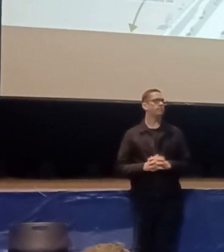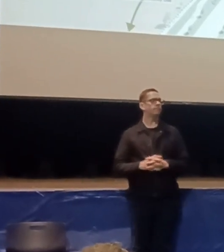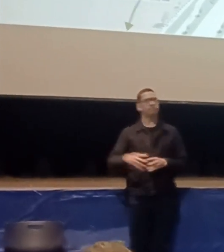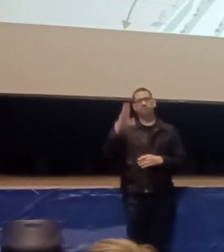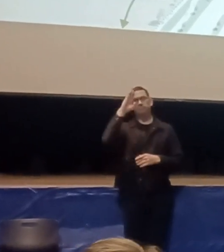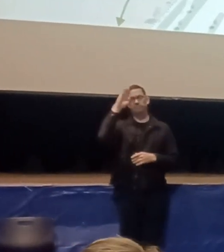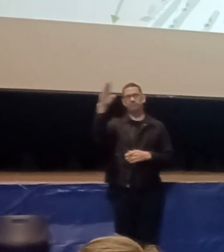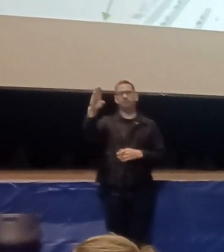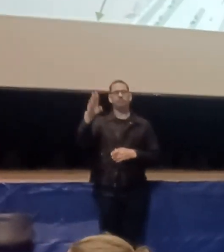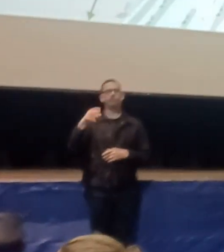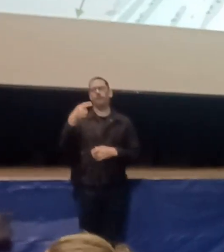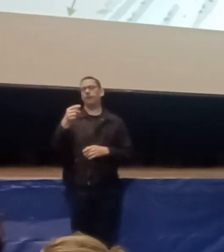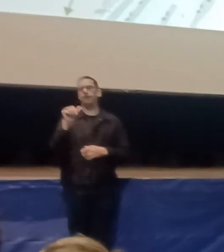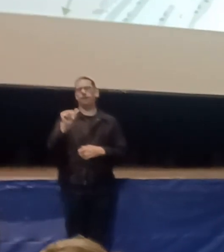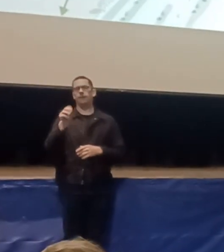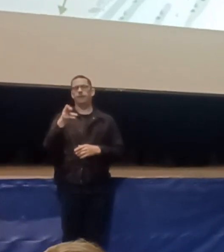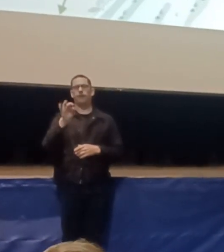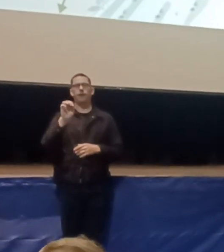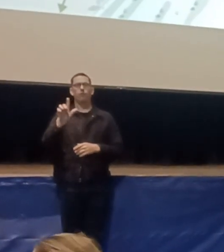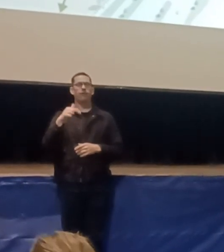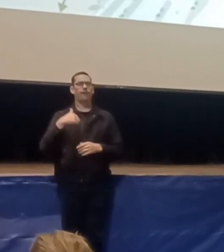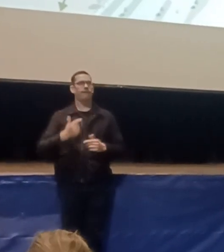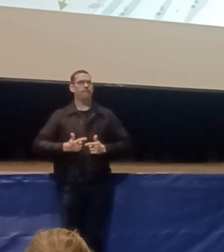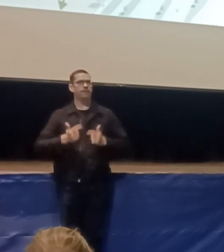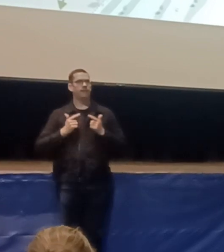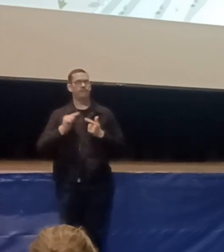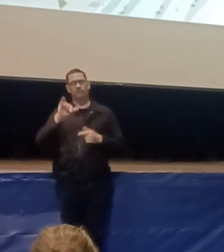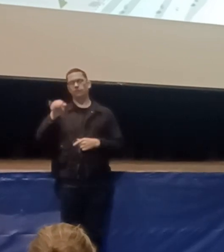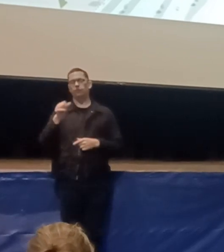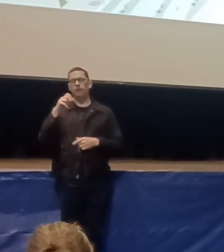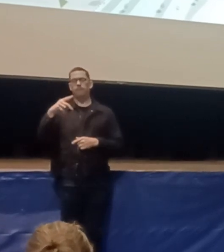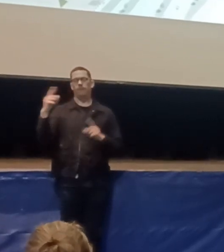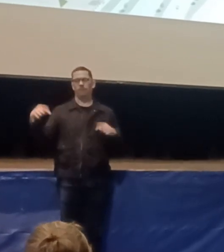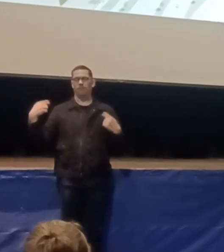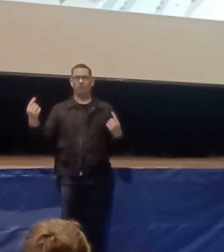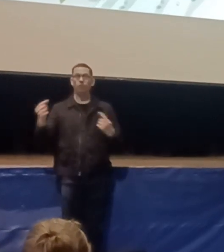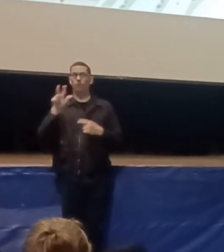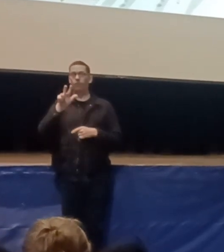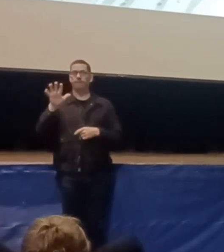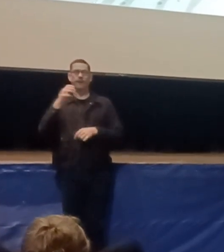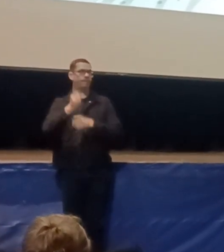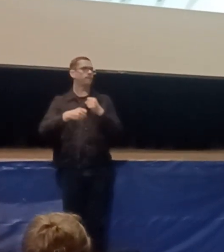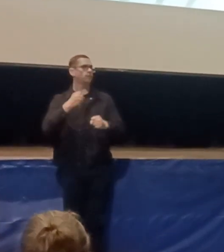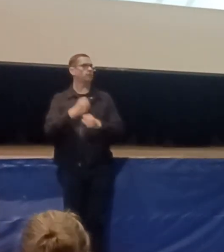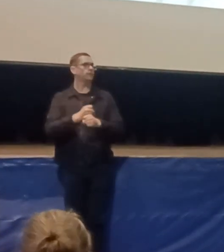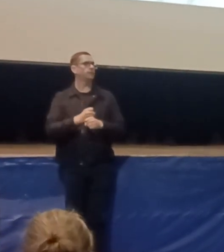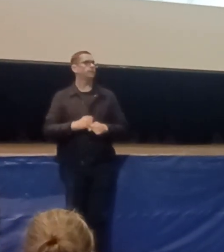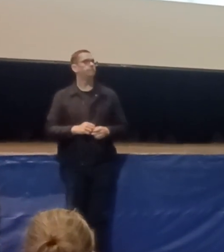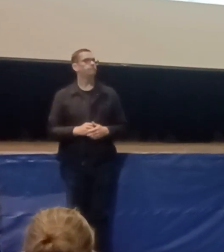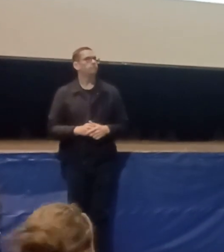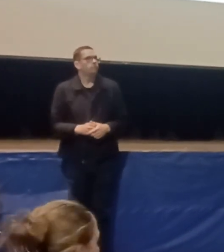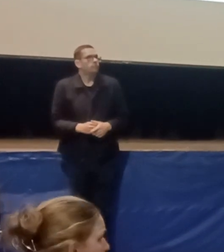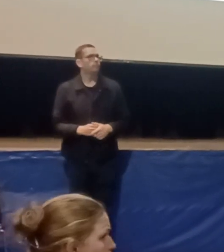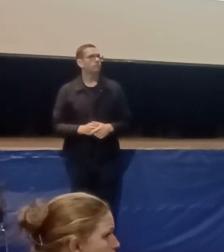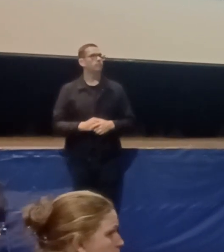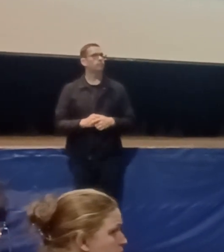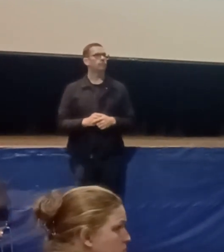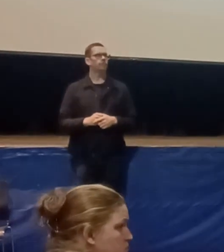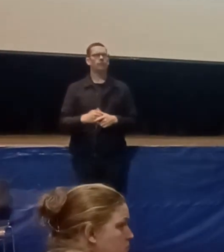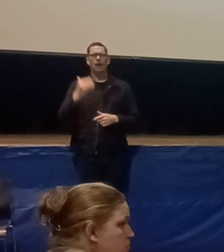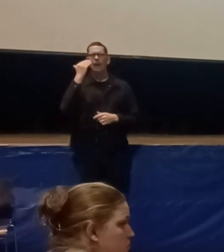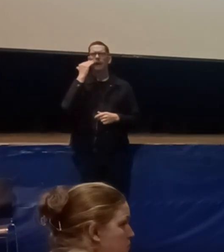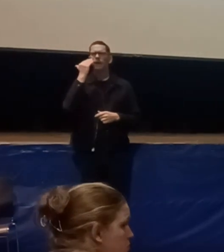Hi, my name is Gabriel and I've lived in JP for 35 years. And I know that a lot of